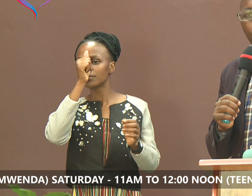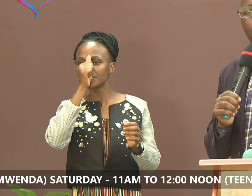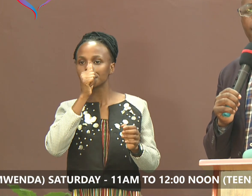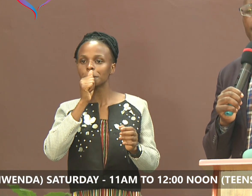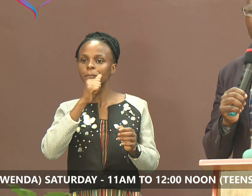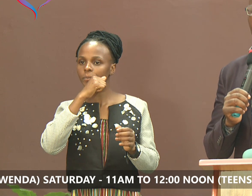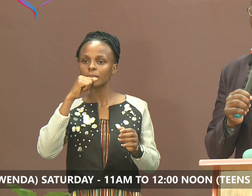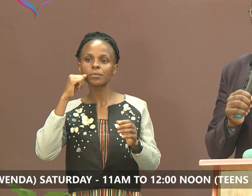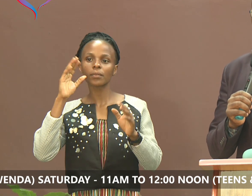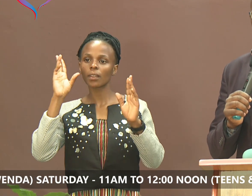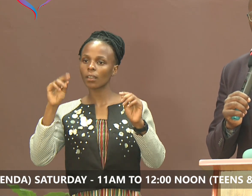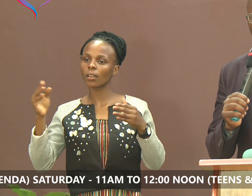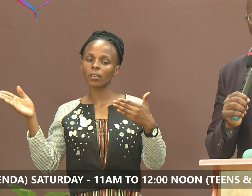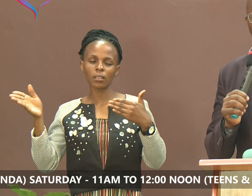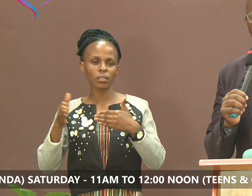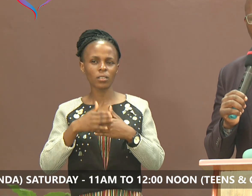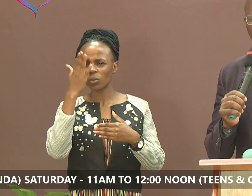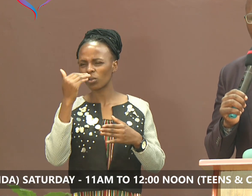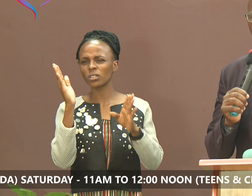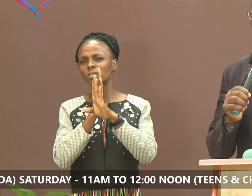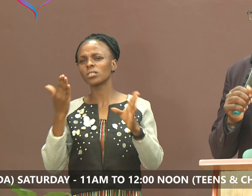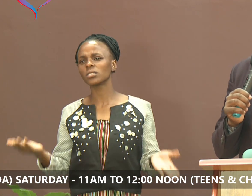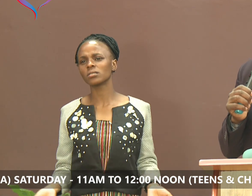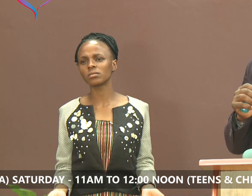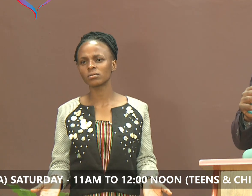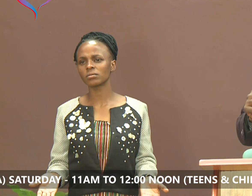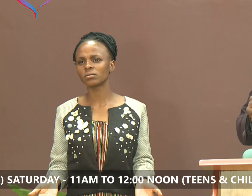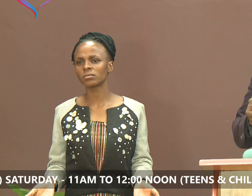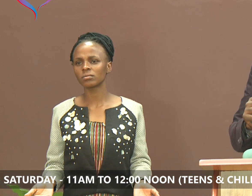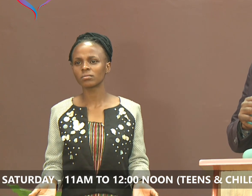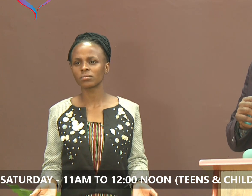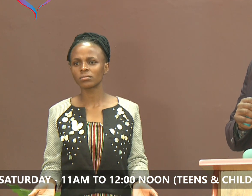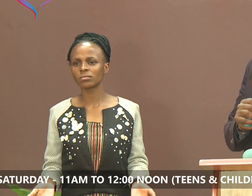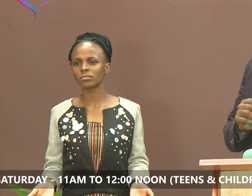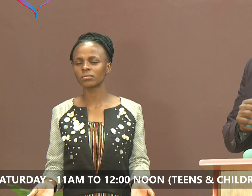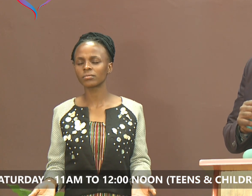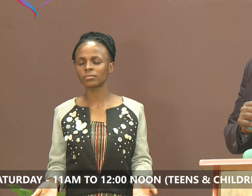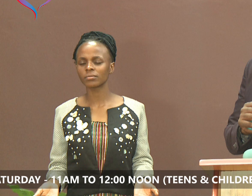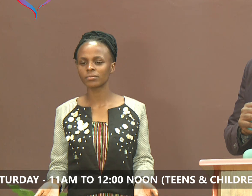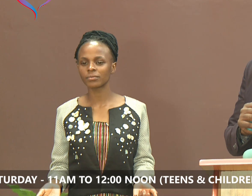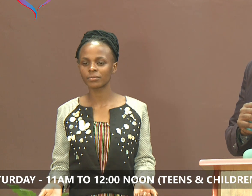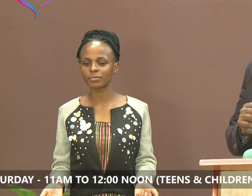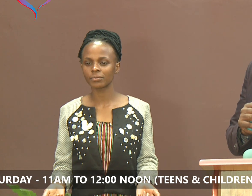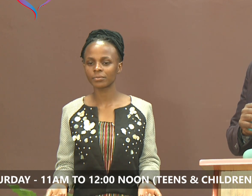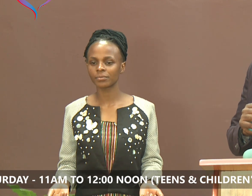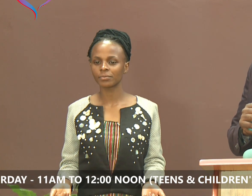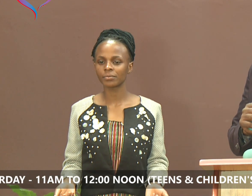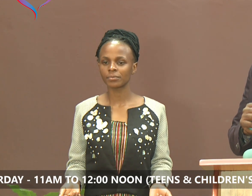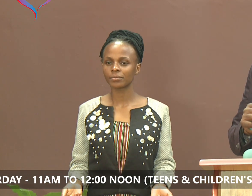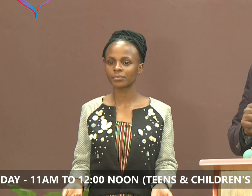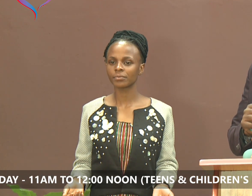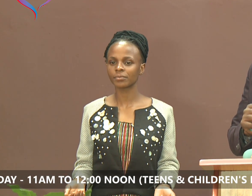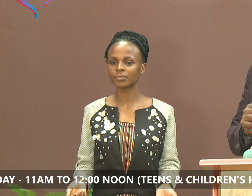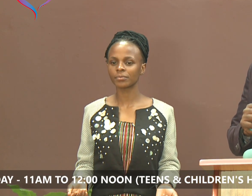ku meza togala kisenge ekisenge kati we kwe kachi permeable boundaries. Boys that grow up in such families that